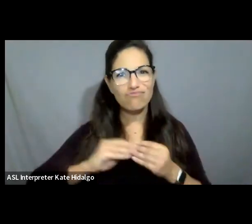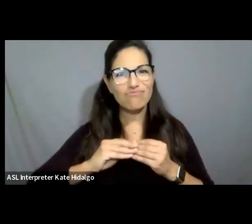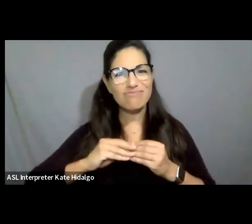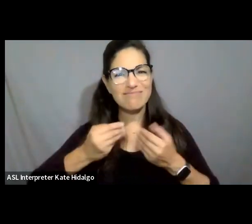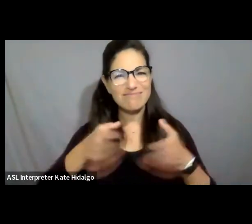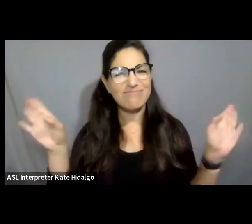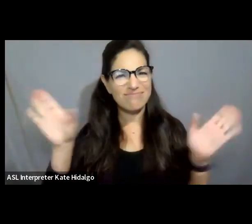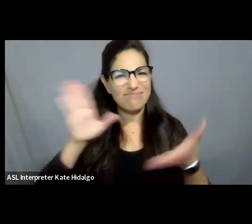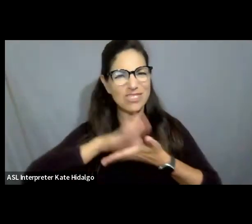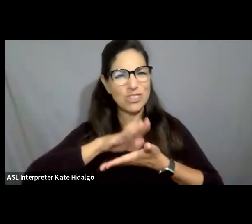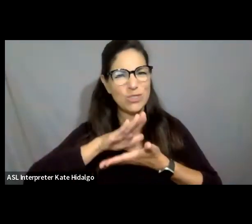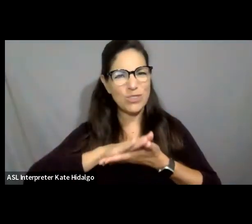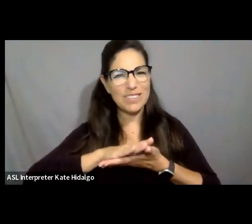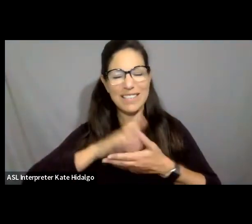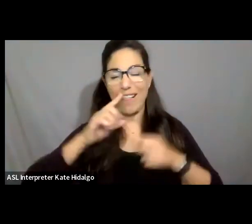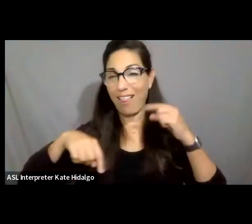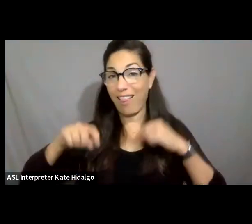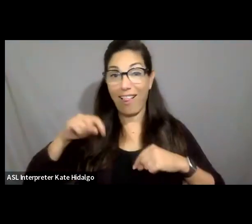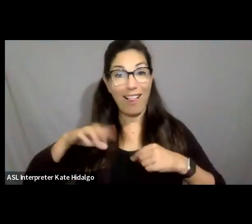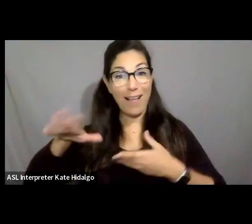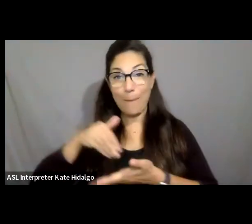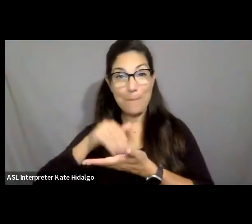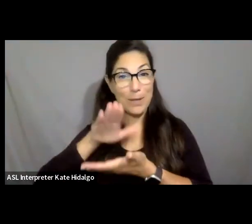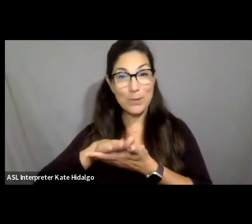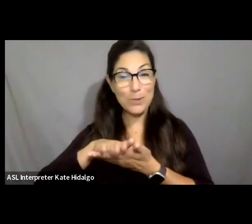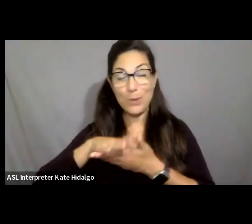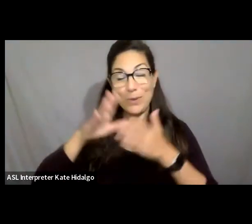see, I'm turning back into a middle school principal.